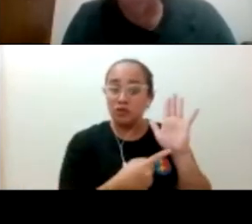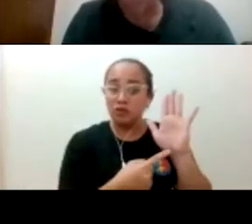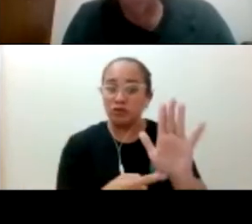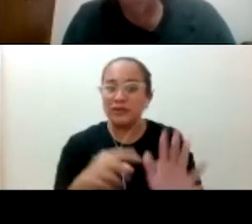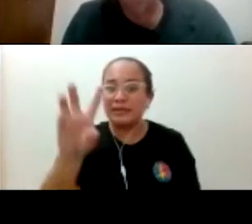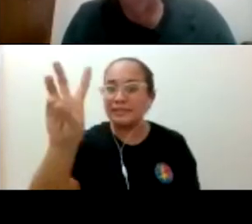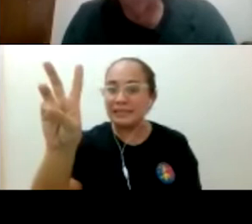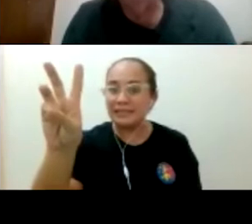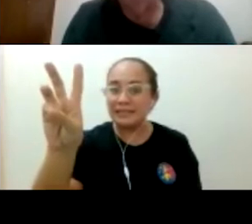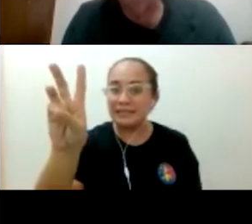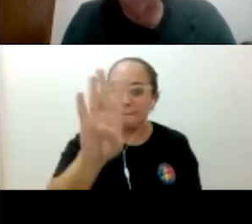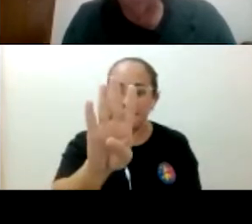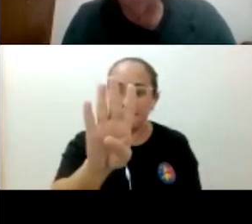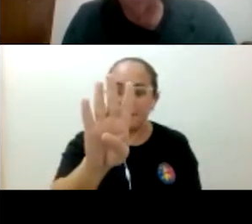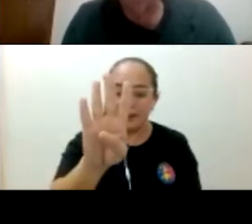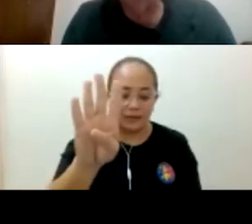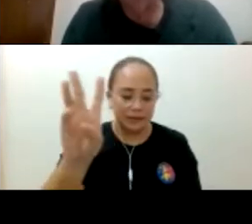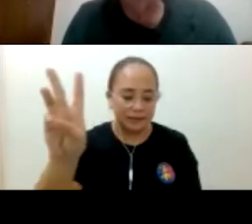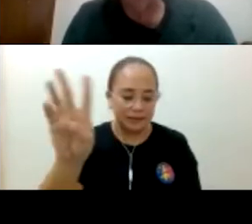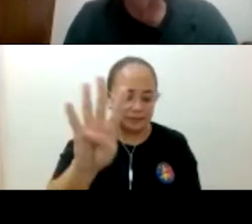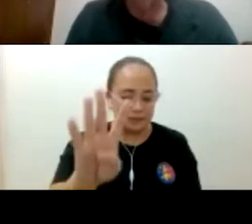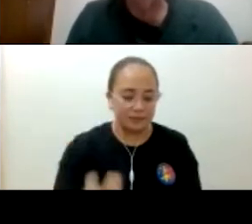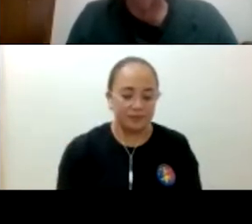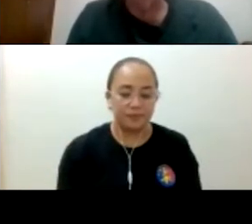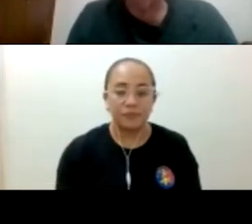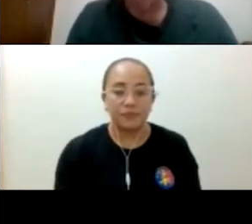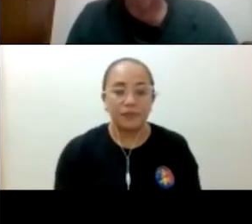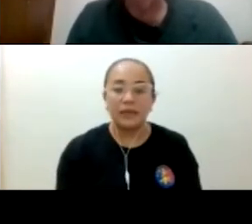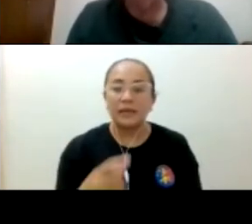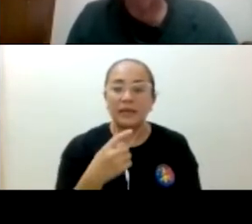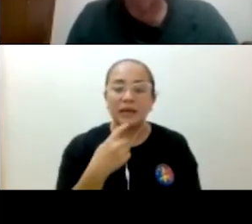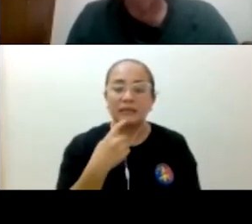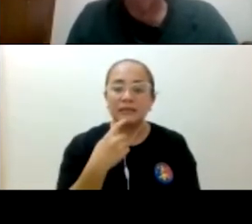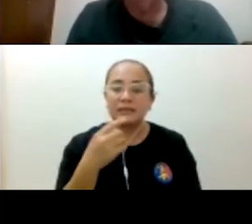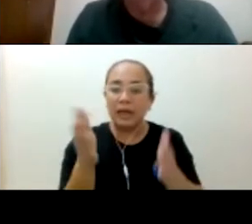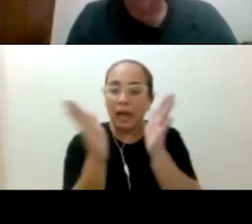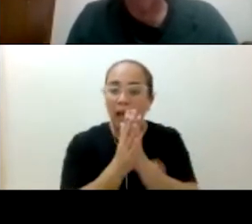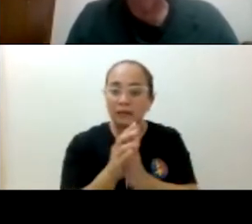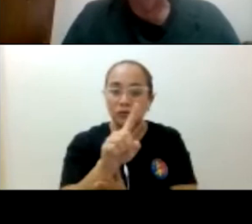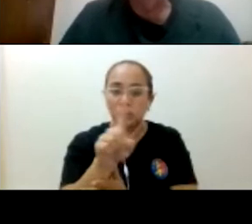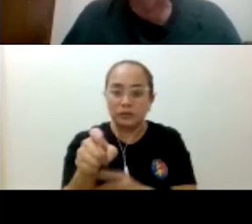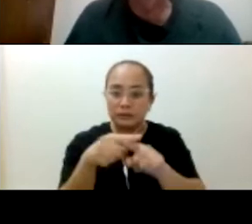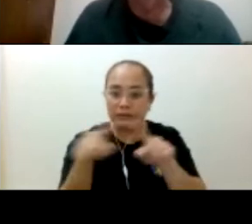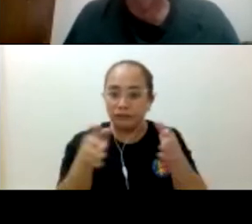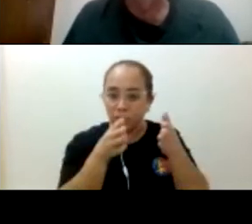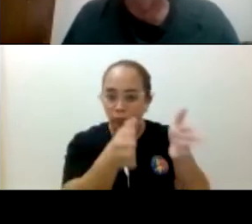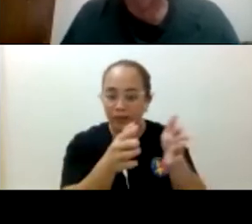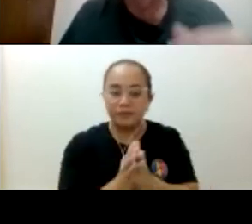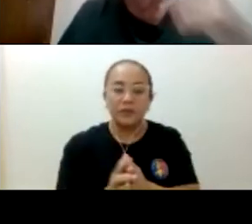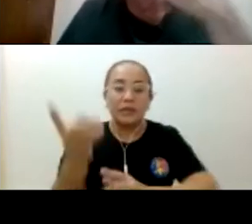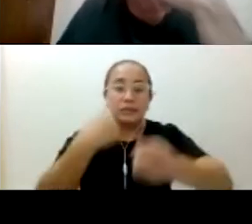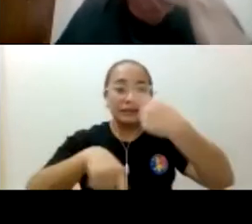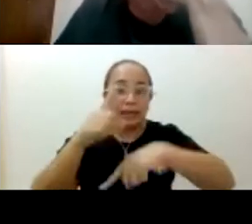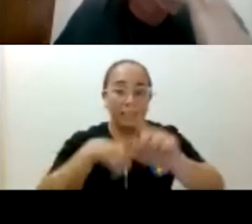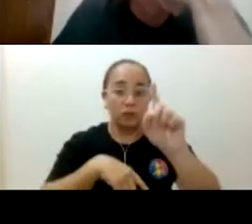6B. 6B says it in asks the question in a different way. Sign